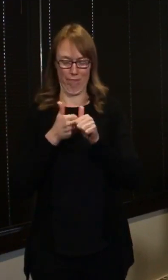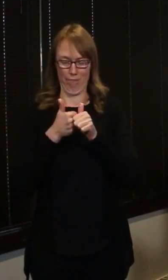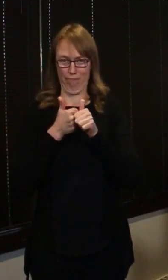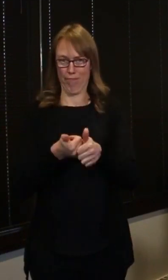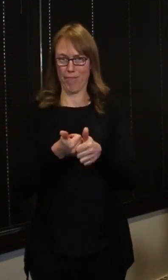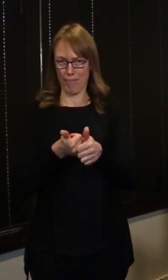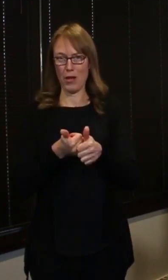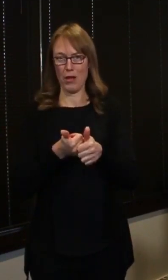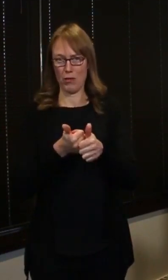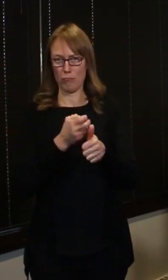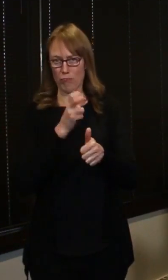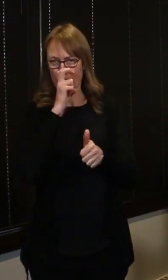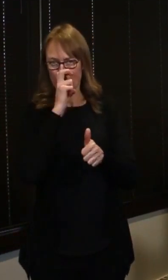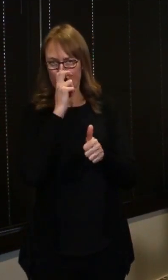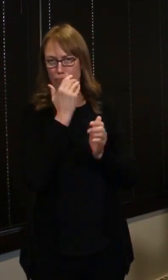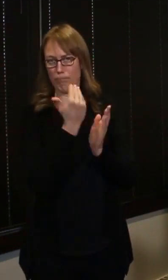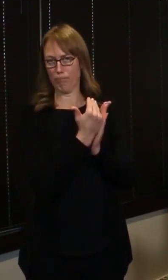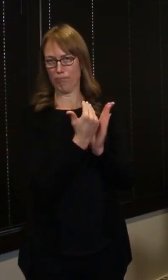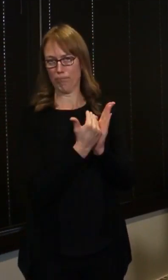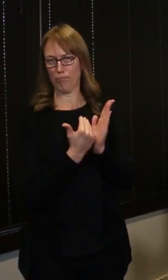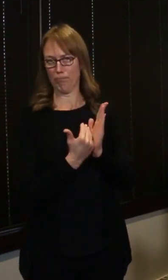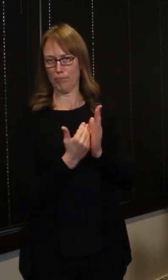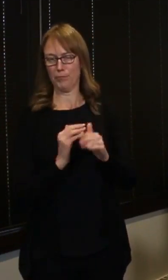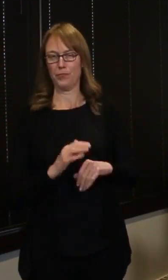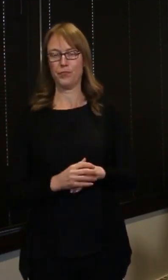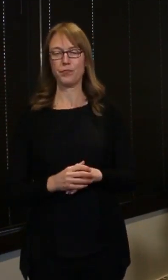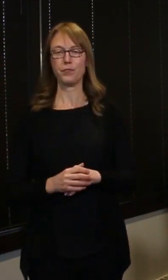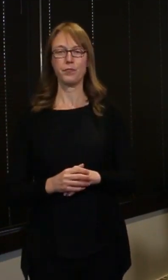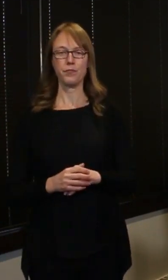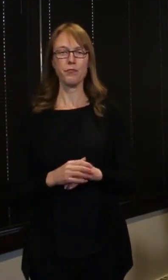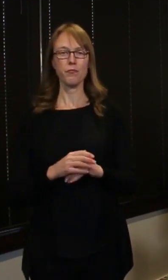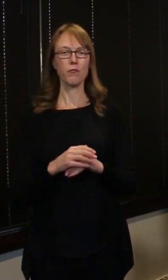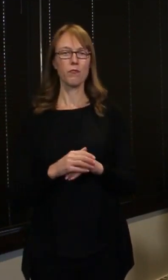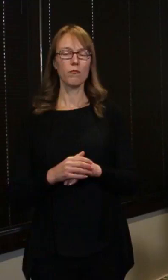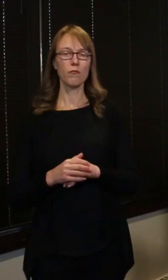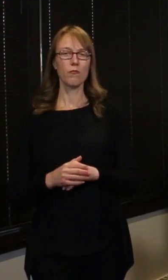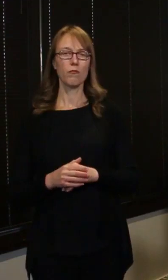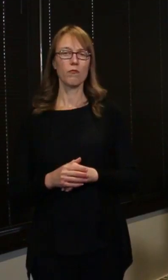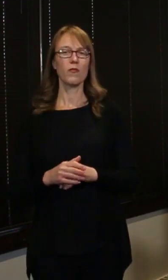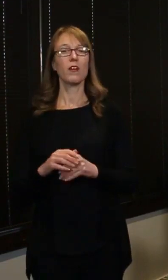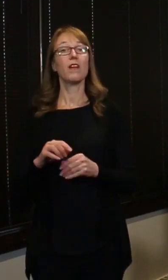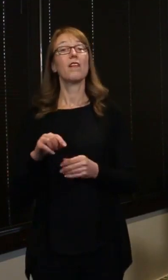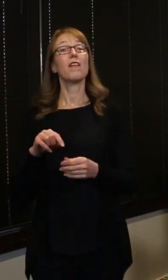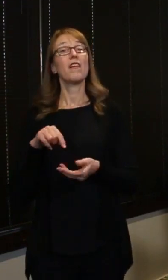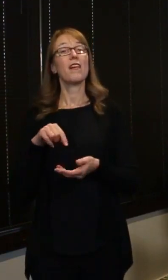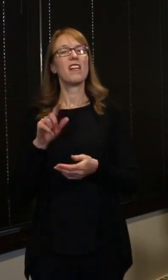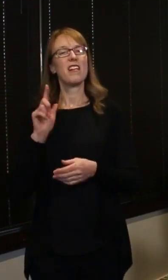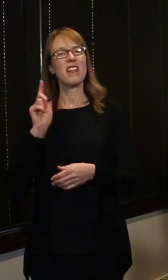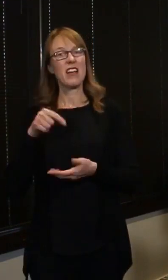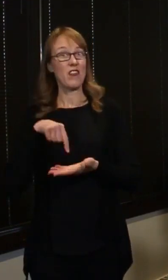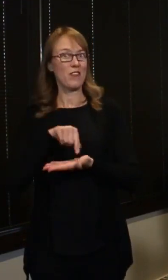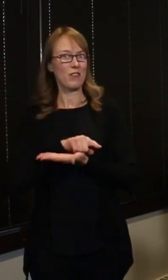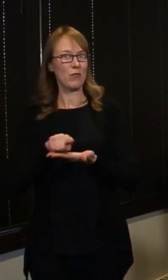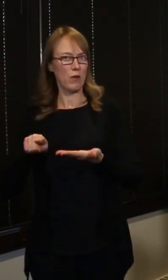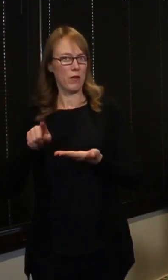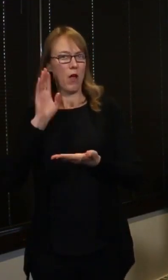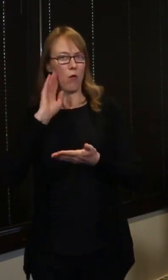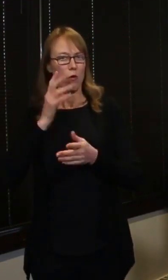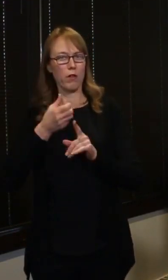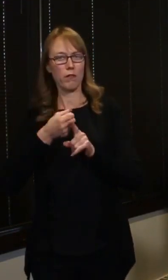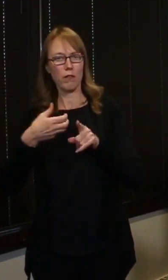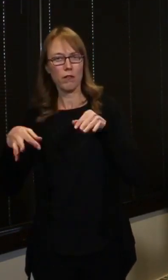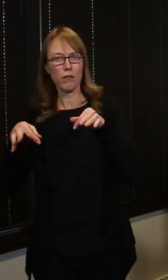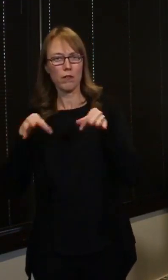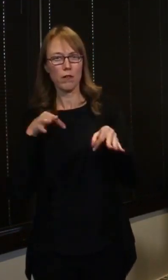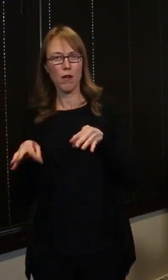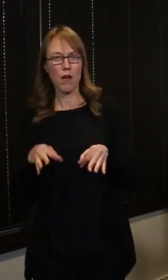able to talk more about planning for vaccination a little bit later this week, because right now we're still trying to digest all